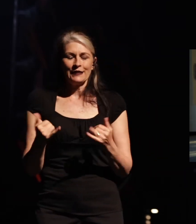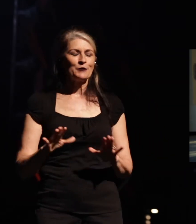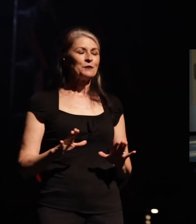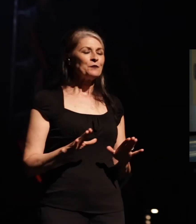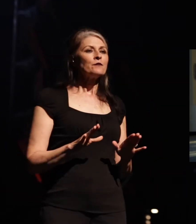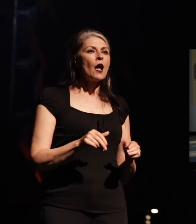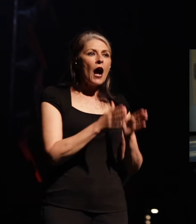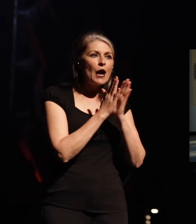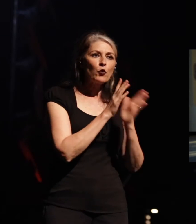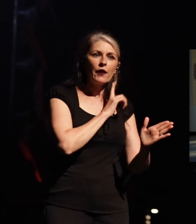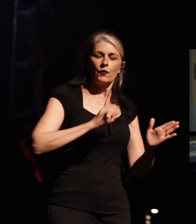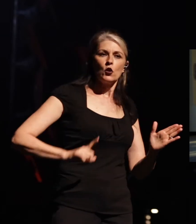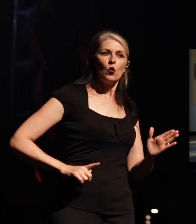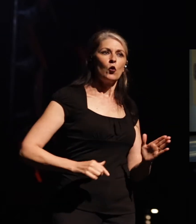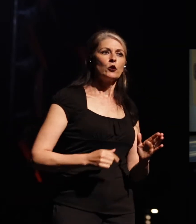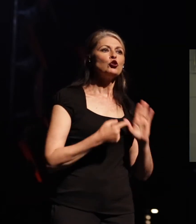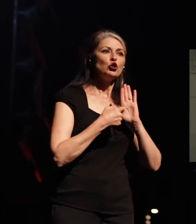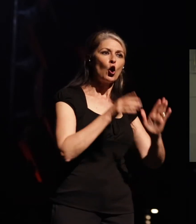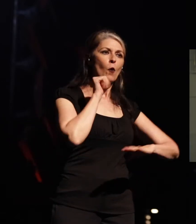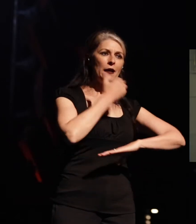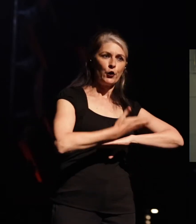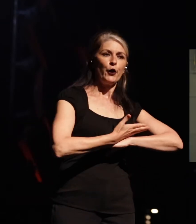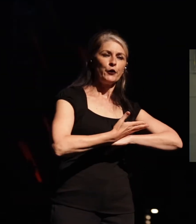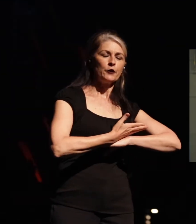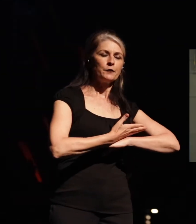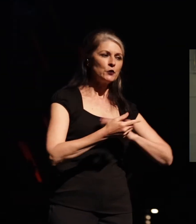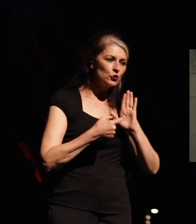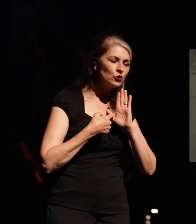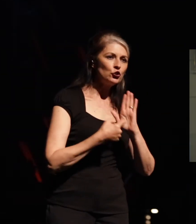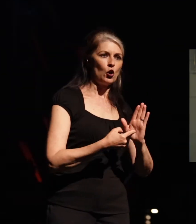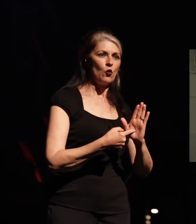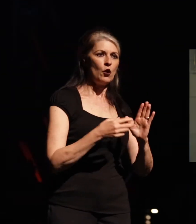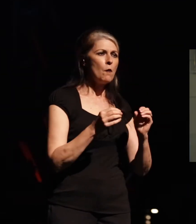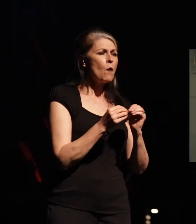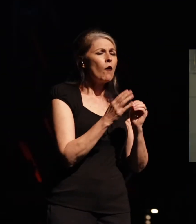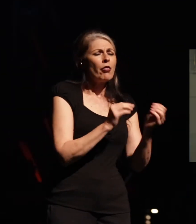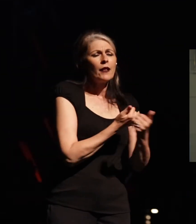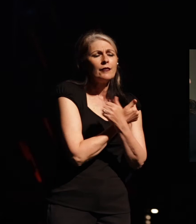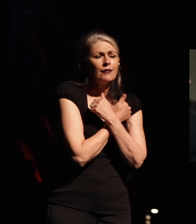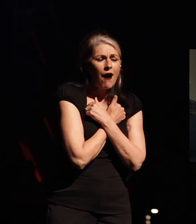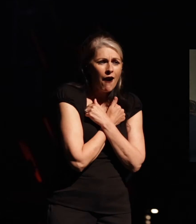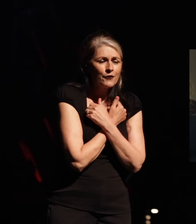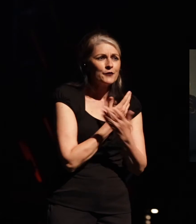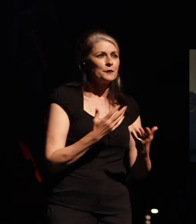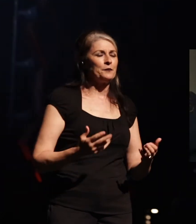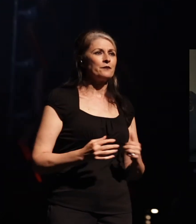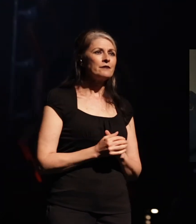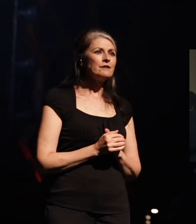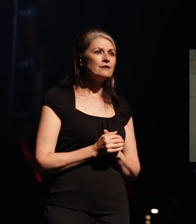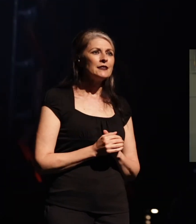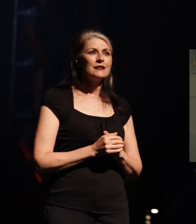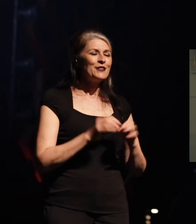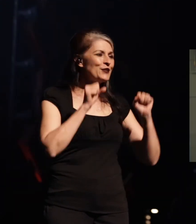I prayed that the Lord would just show her that she is more than loved, and she is awesome